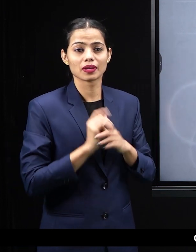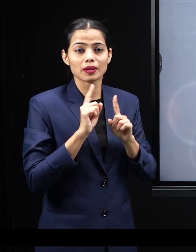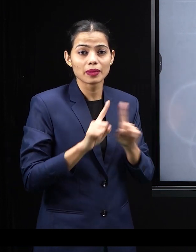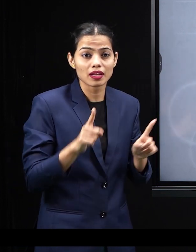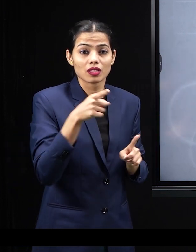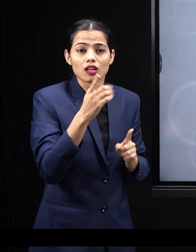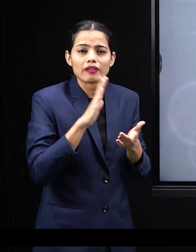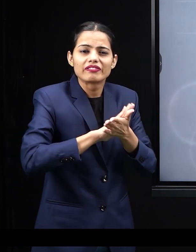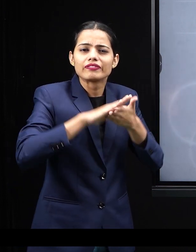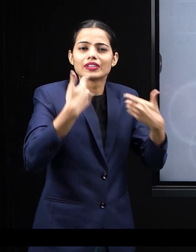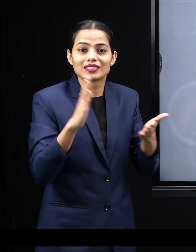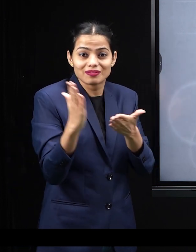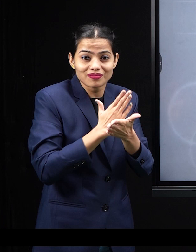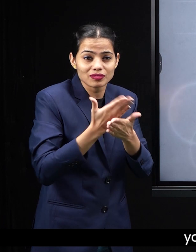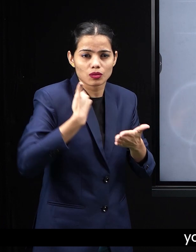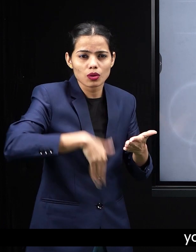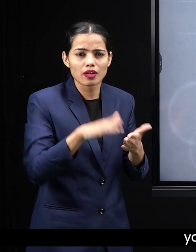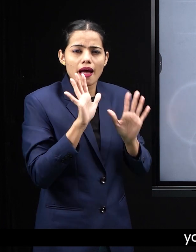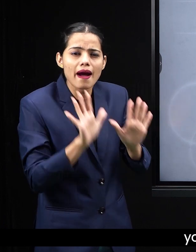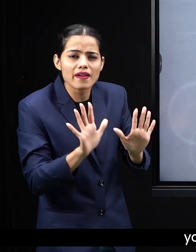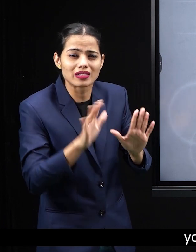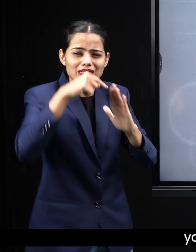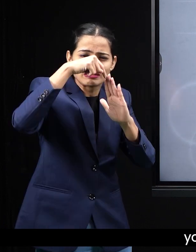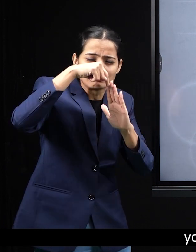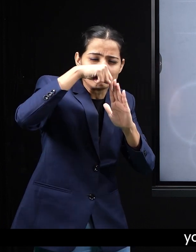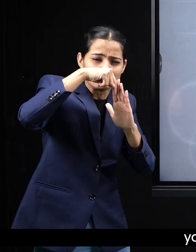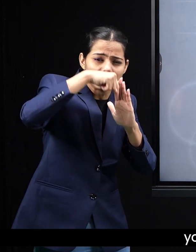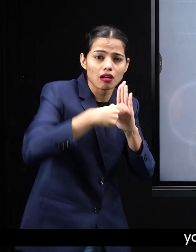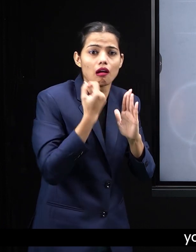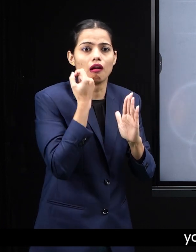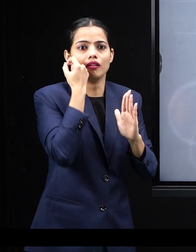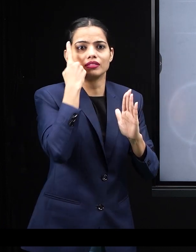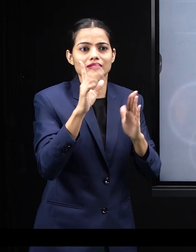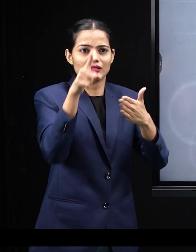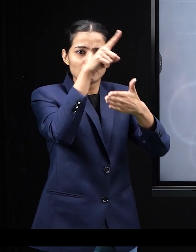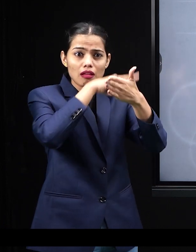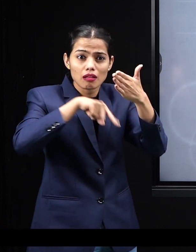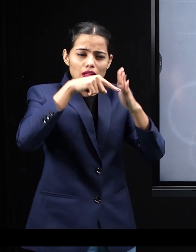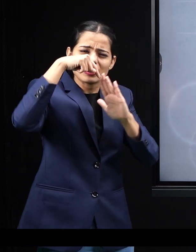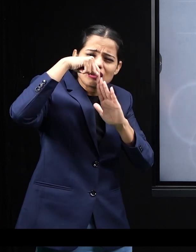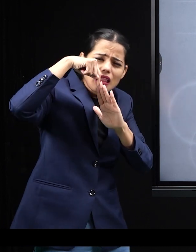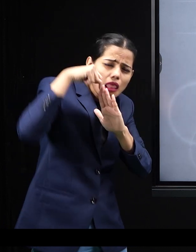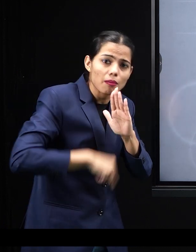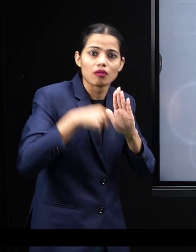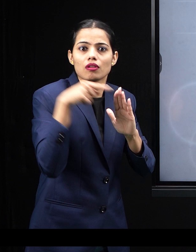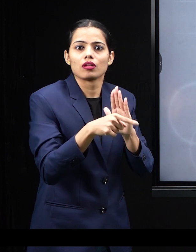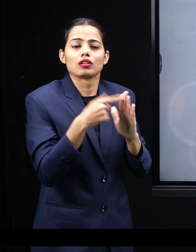By the end of the lesson, you will have a deep understanding of circles and their fascinating